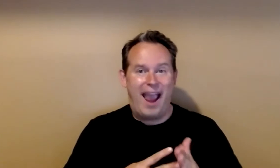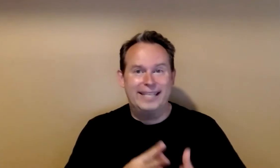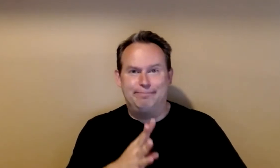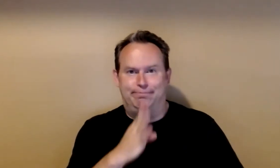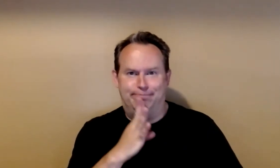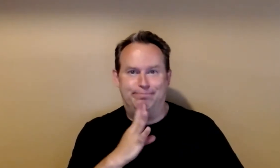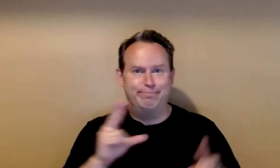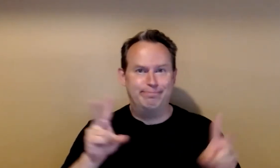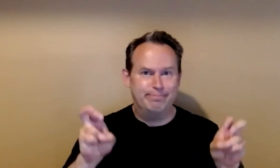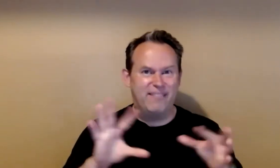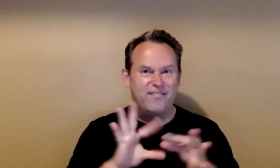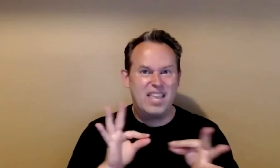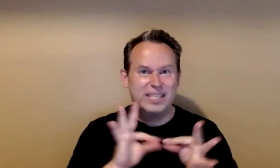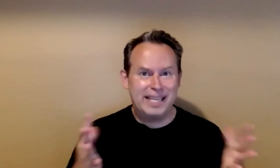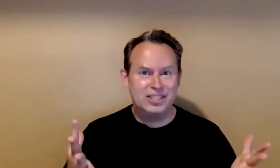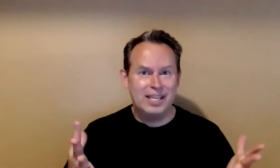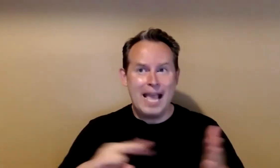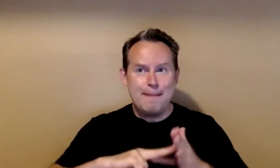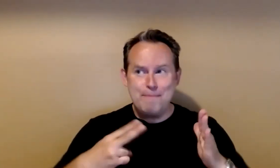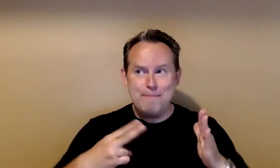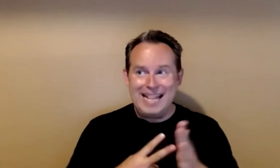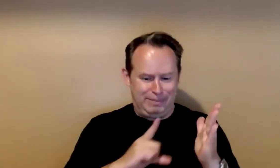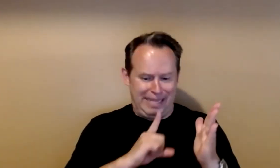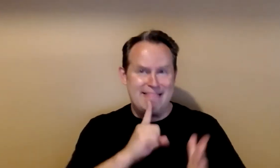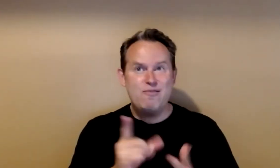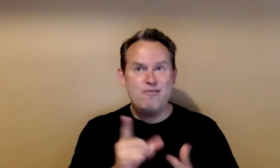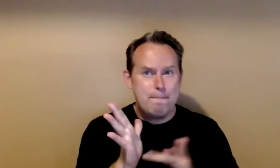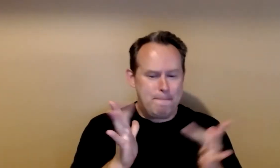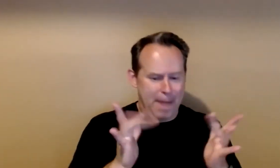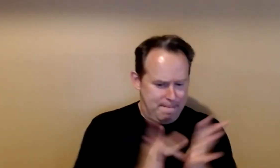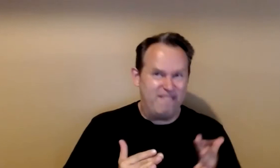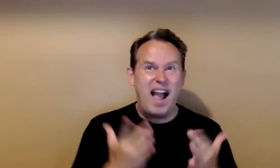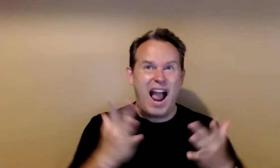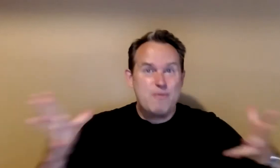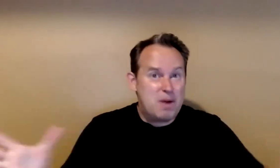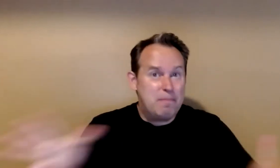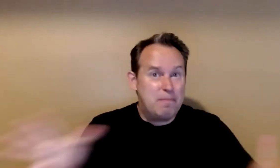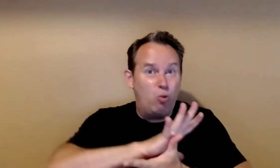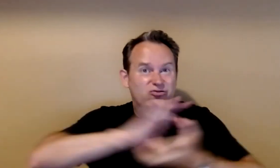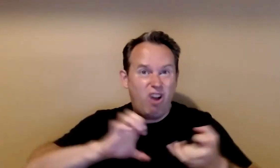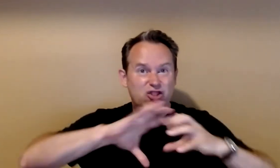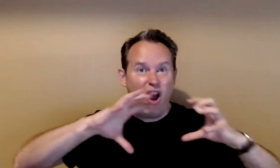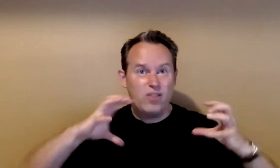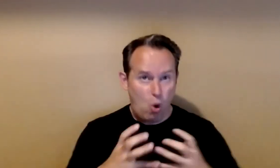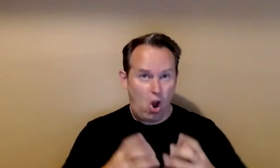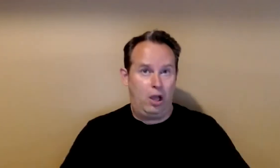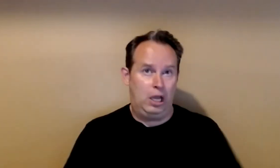Now, I don't mean that as a figure of speech. I mean it was the literal biblical fire and